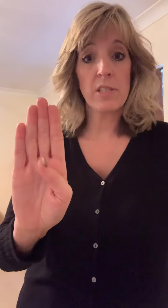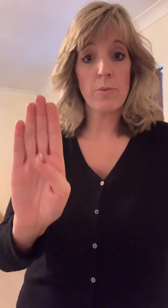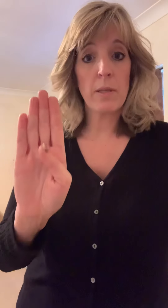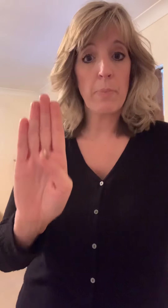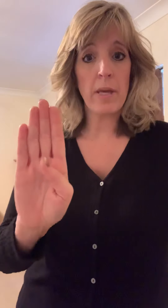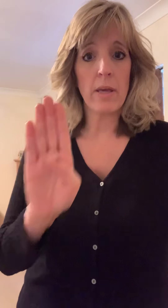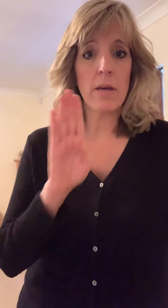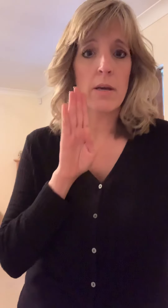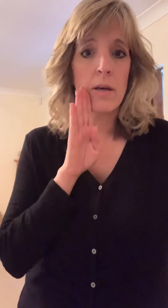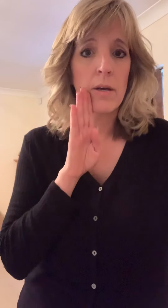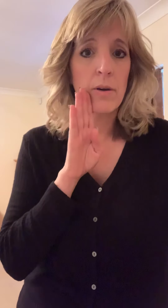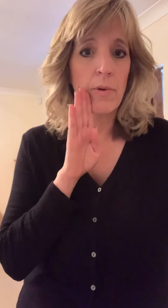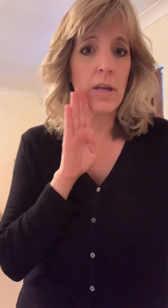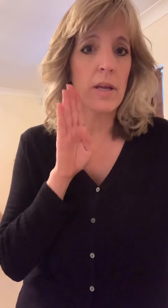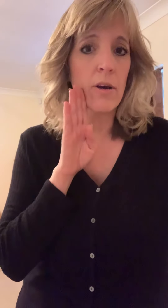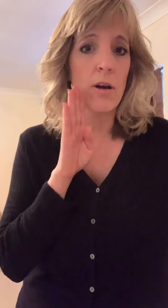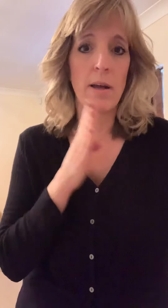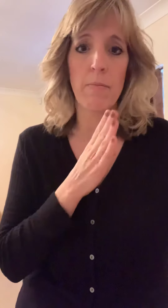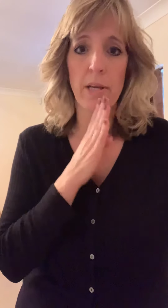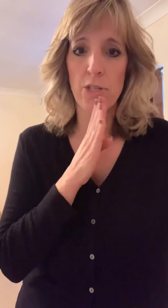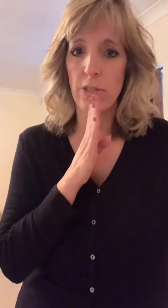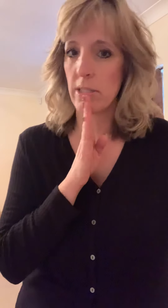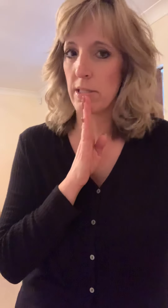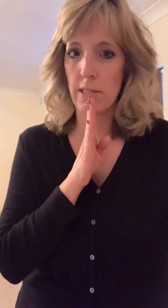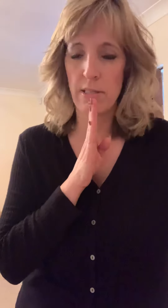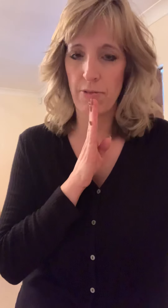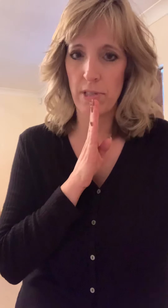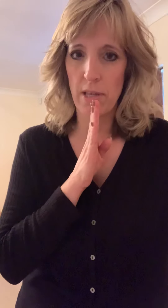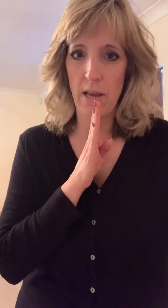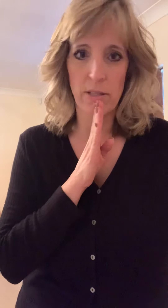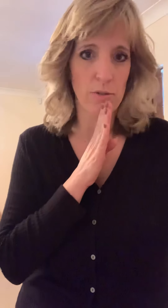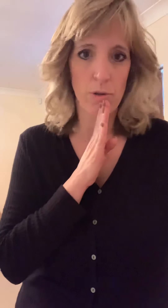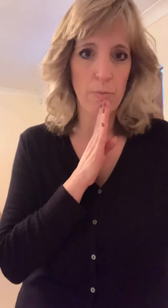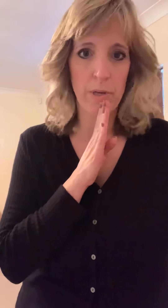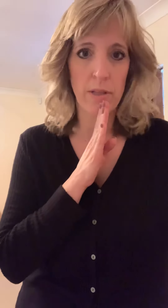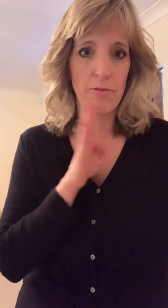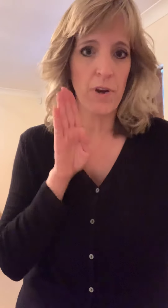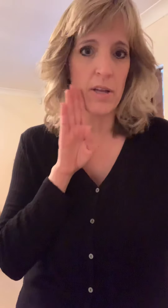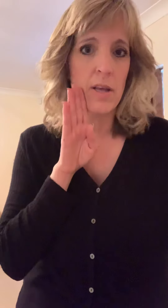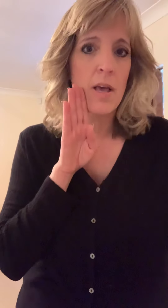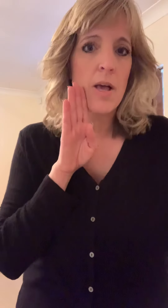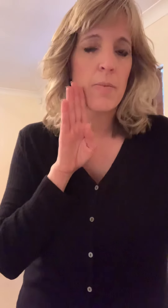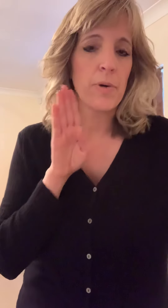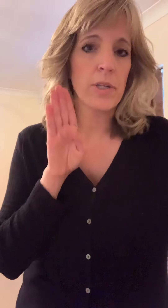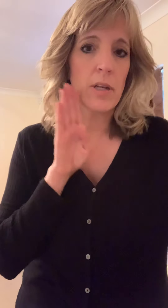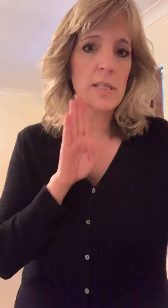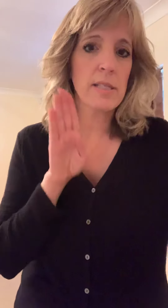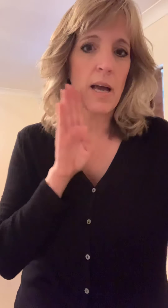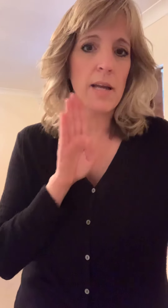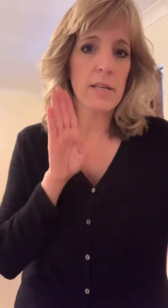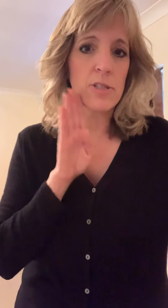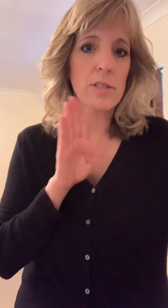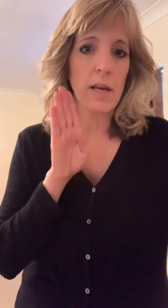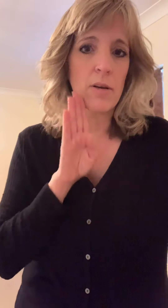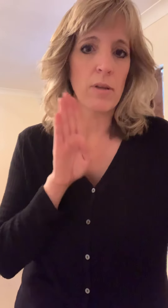with a B right here. Now make sure this is a different sign, so don't put it in the front. Put it on the side and just kind of go like